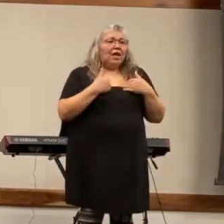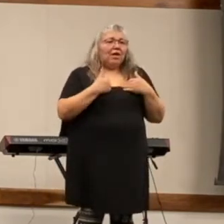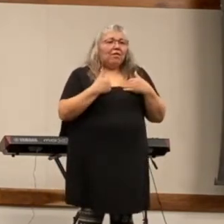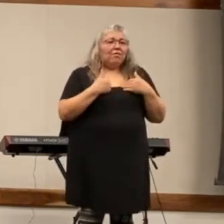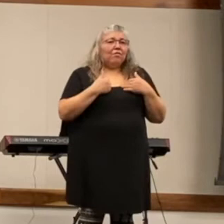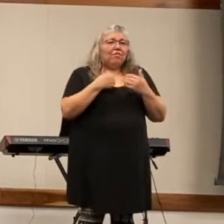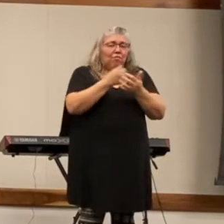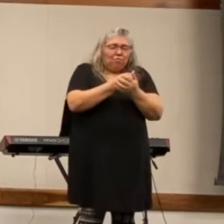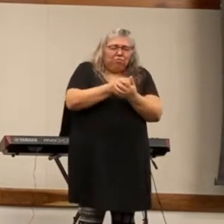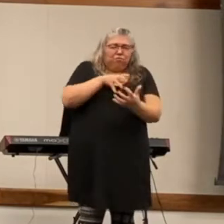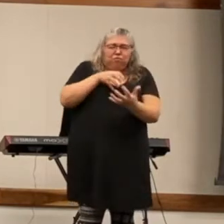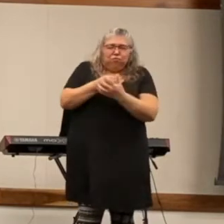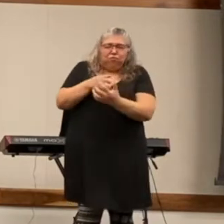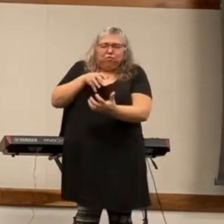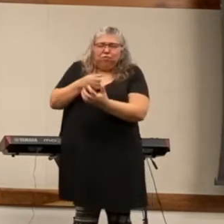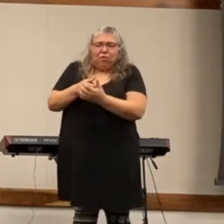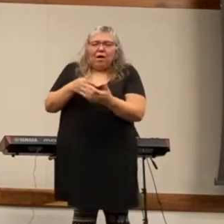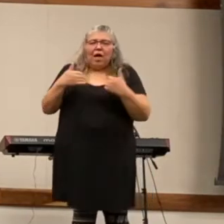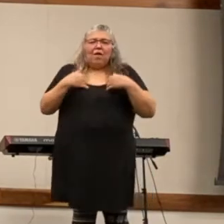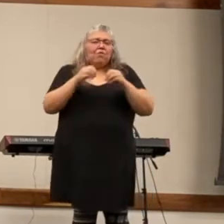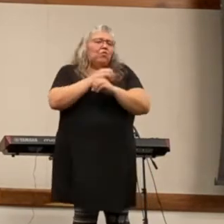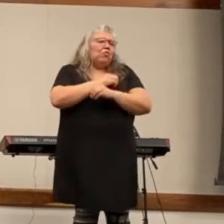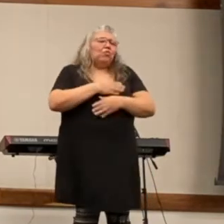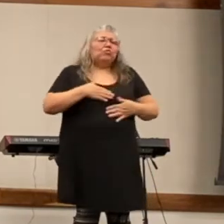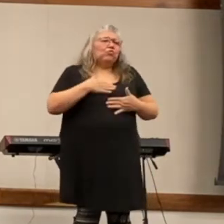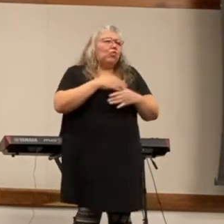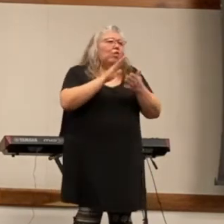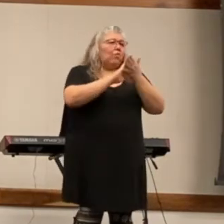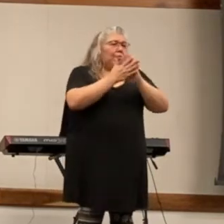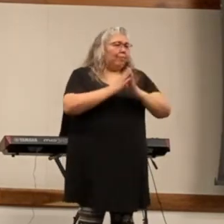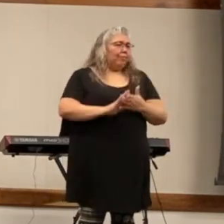You can be wealthy and have no joy or peace.